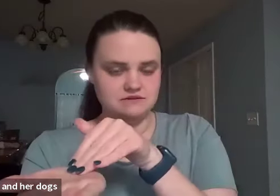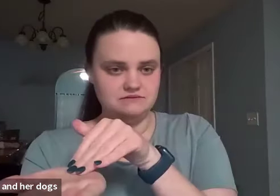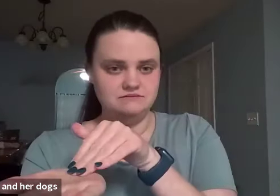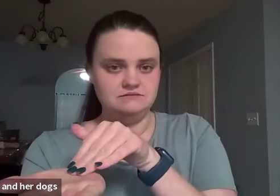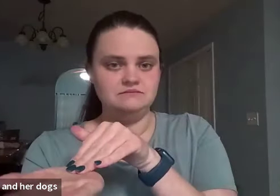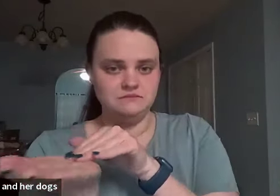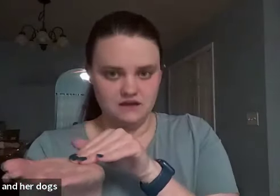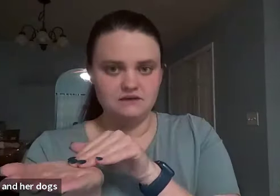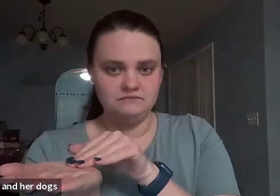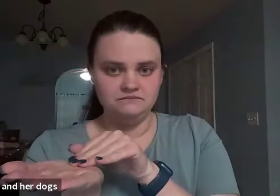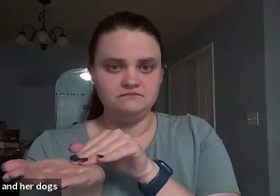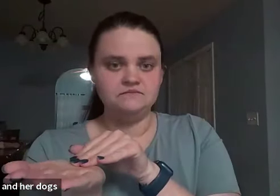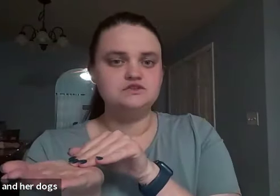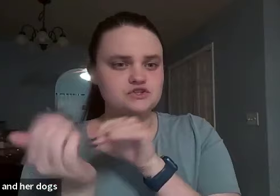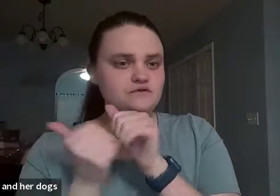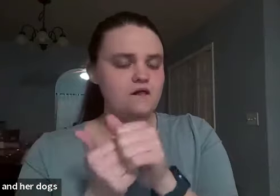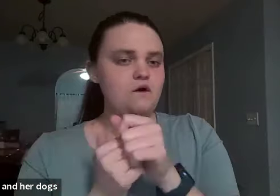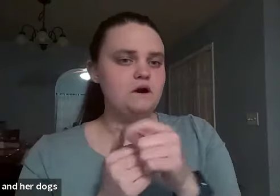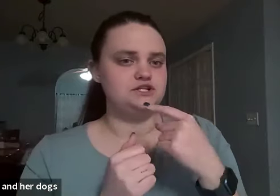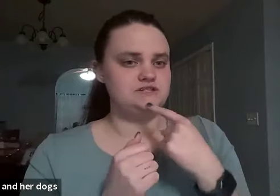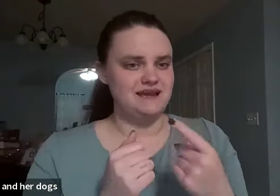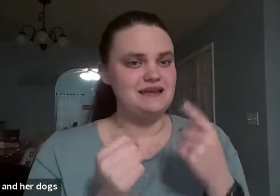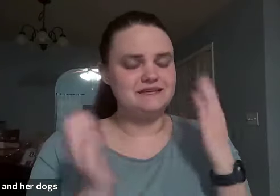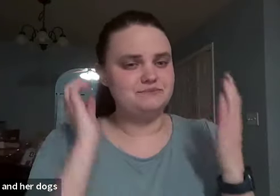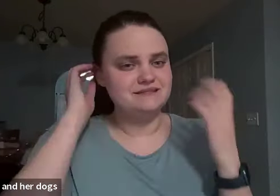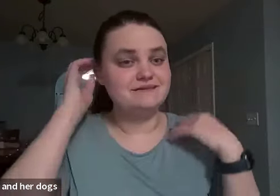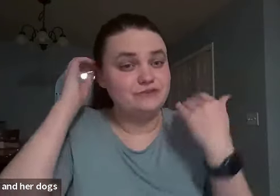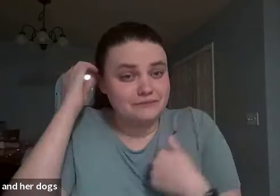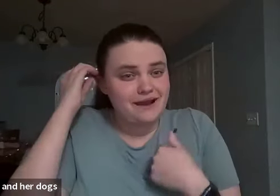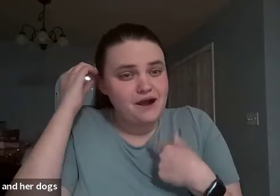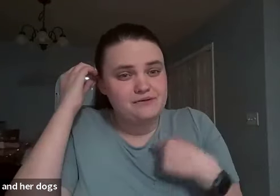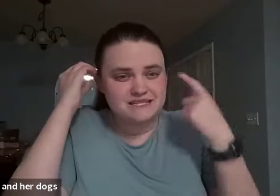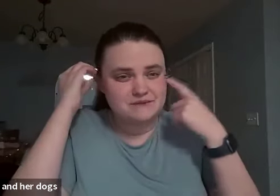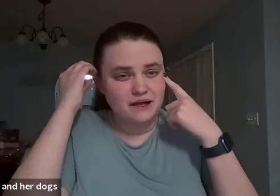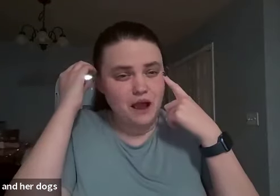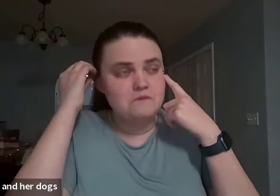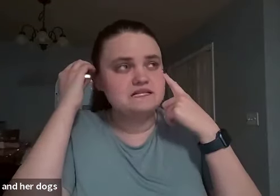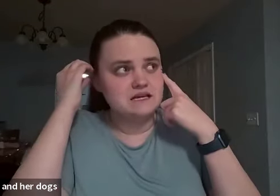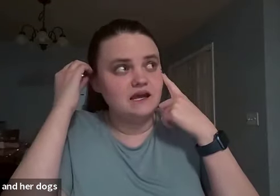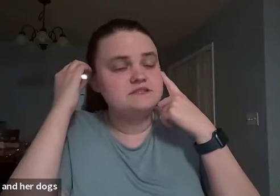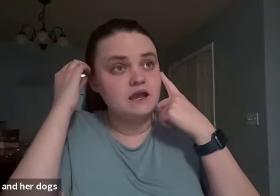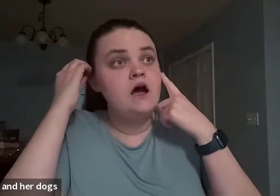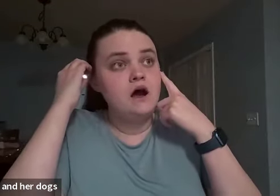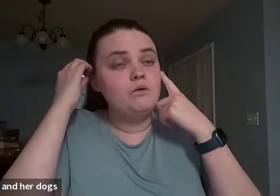100,000. Okay. So just follow what you're saying. That's basically for me. I always think about like, how am I saying it? I'm saying